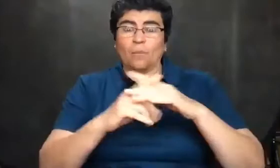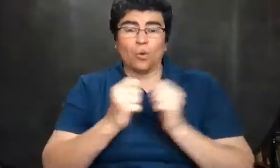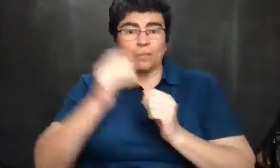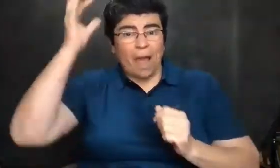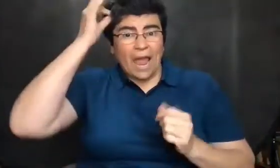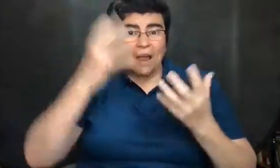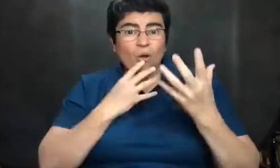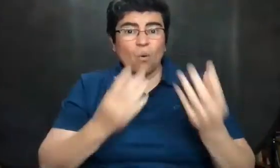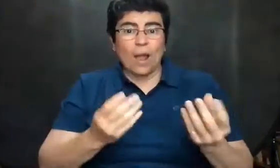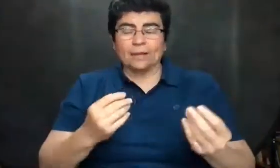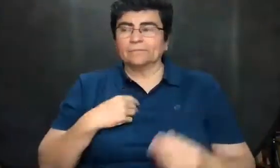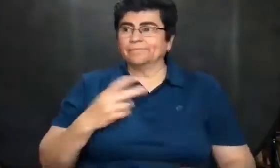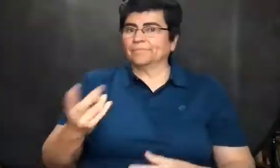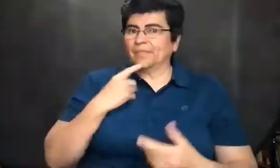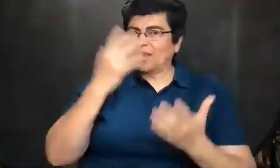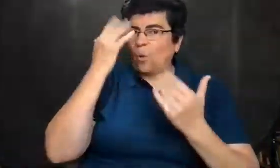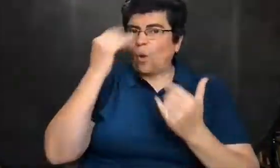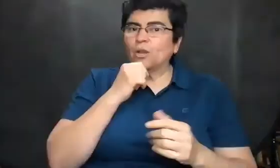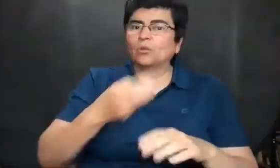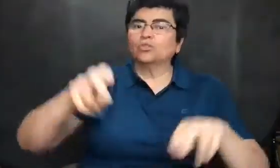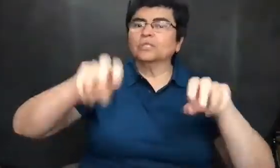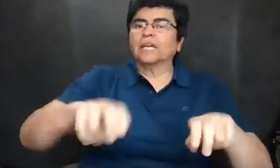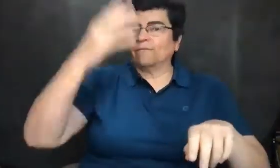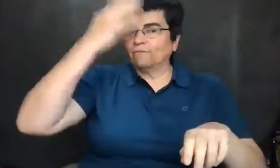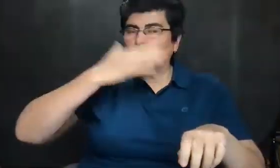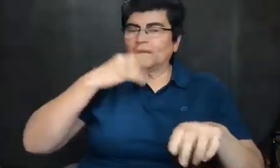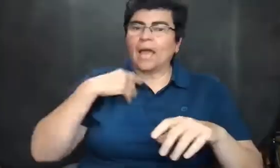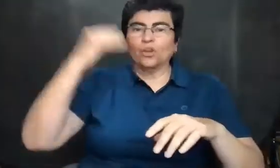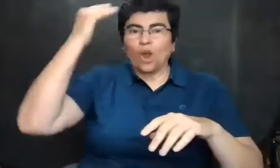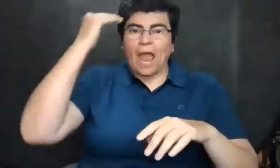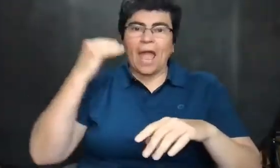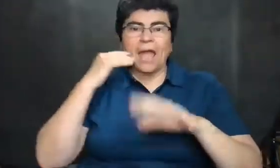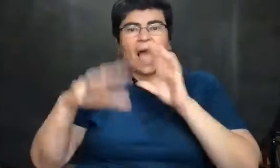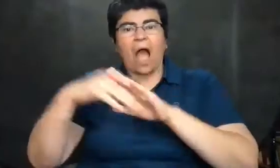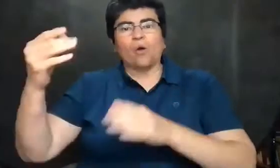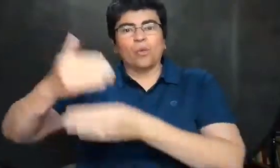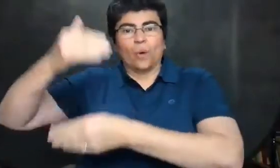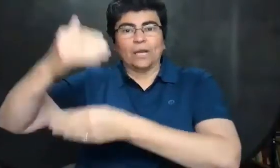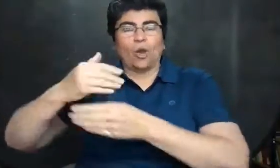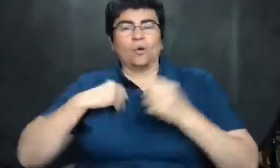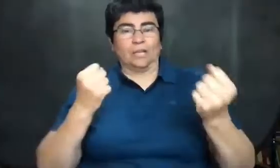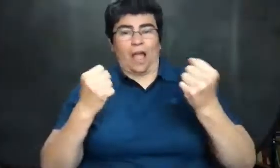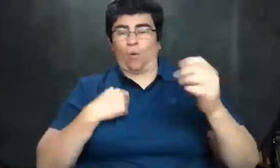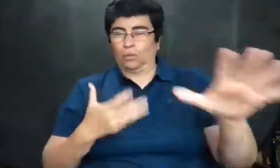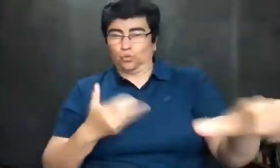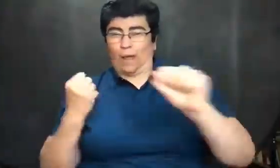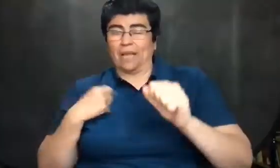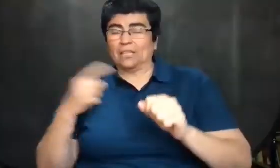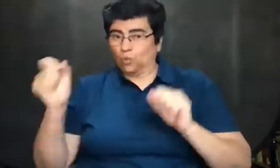"Oh, well, why don't you get in the front seat and stick your head out the window, and I'll drive really fast and you can blow dry your hair." And that's what he did.